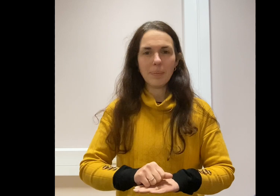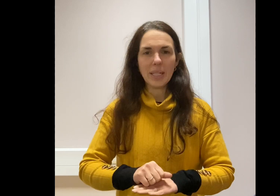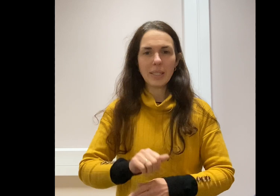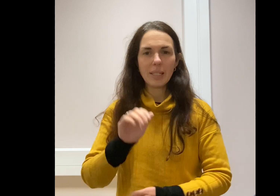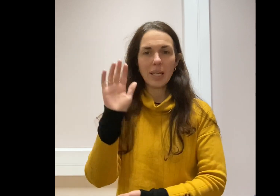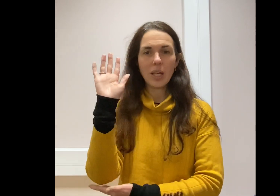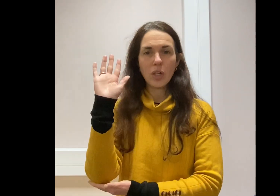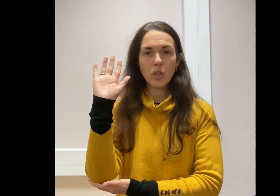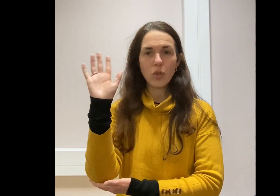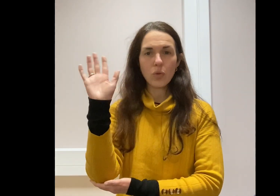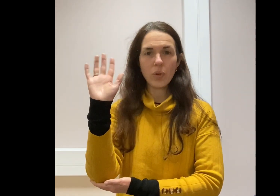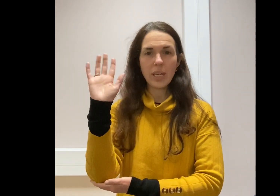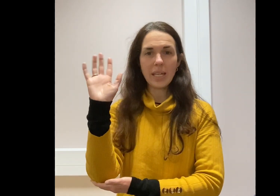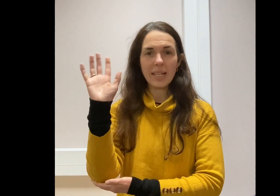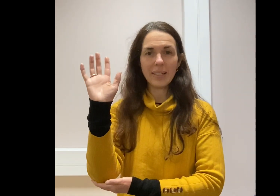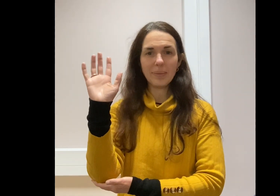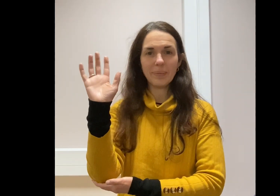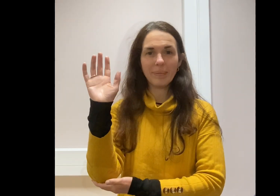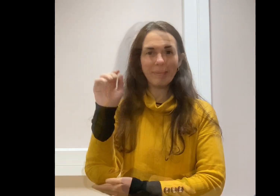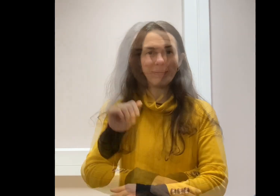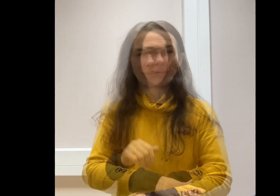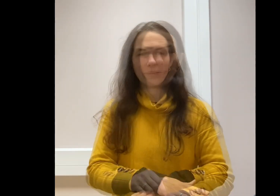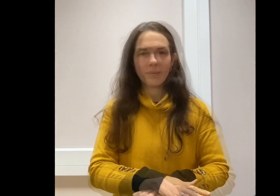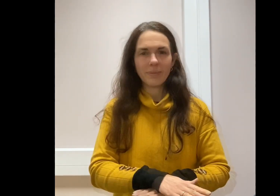Christmas tree.